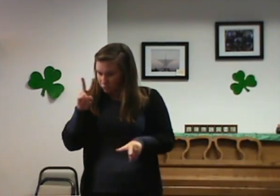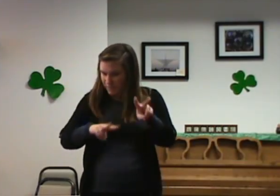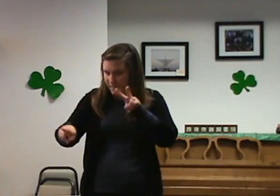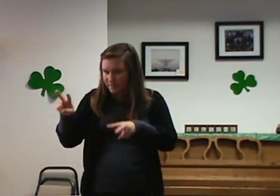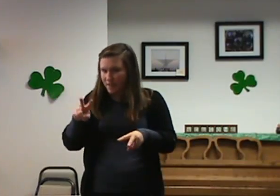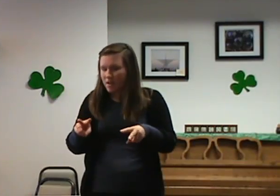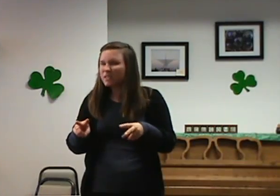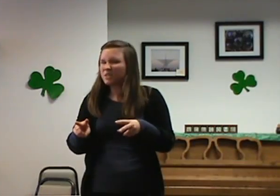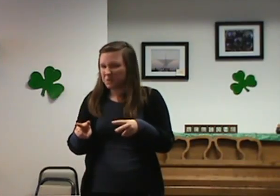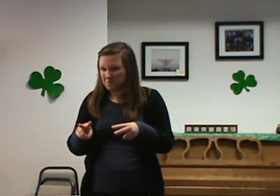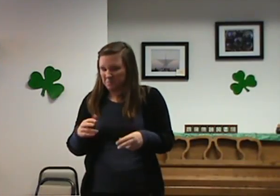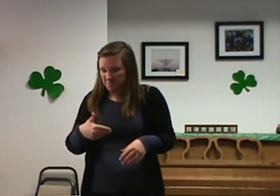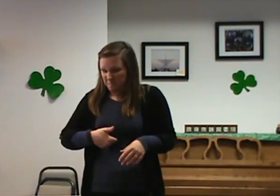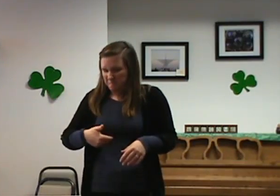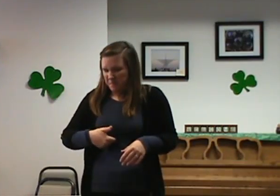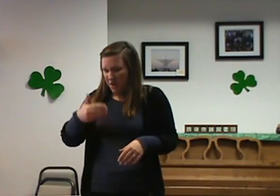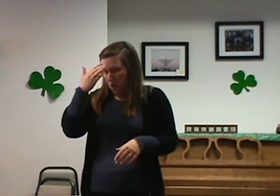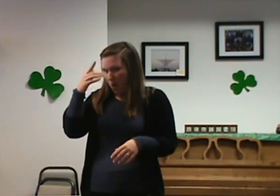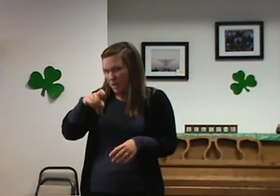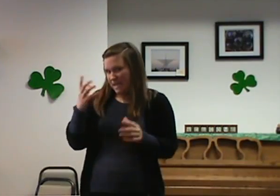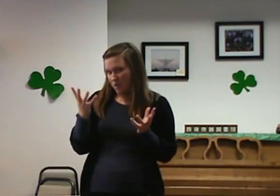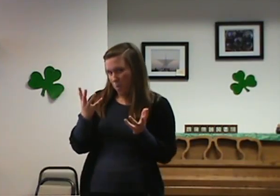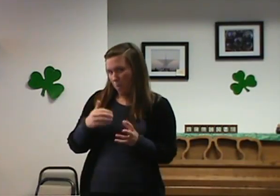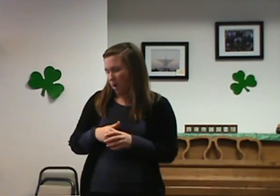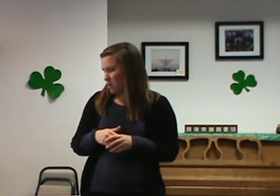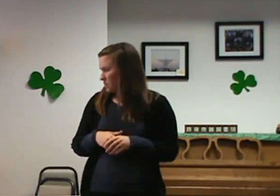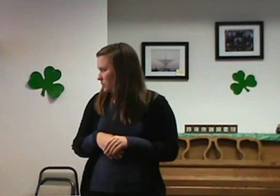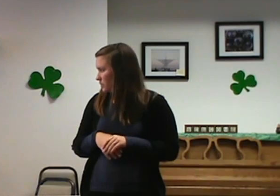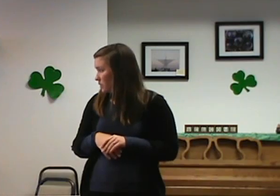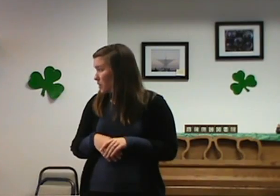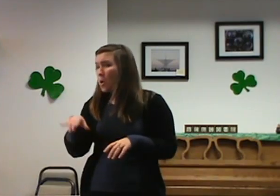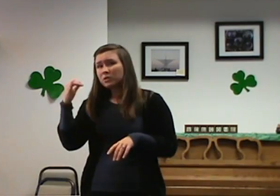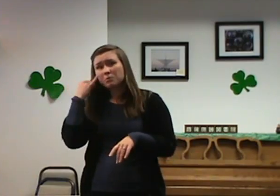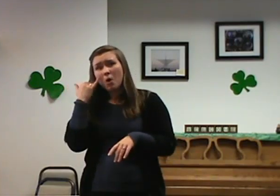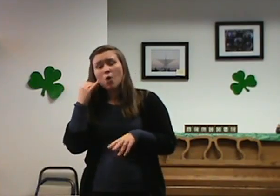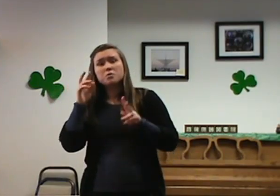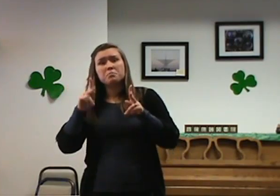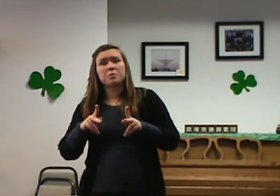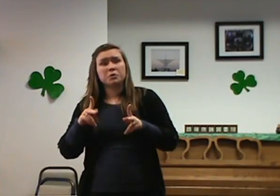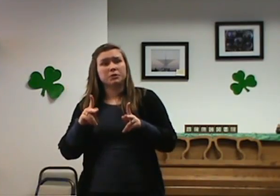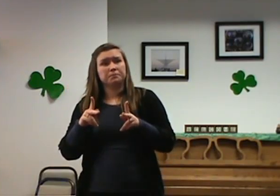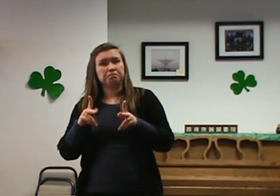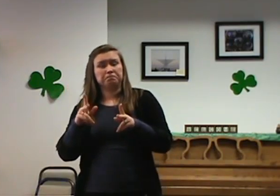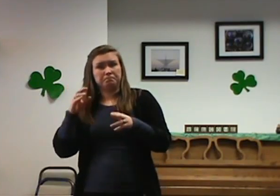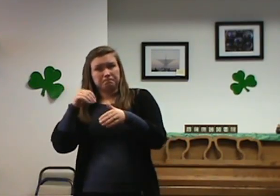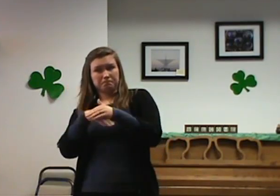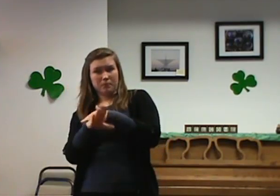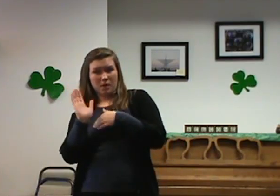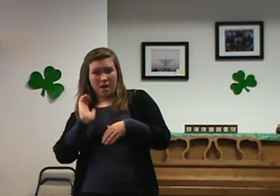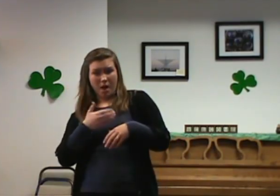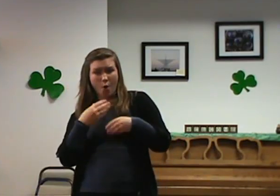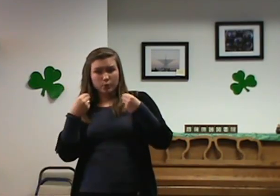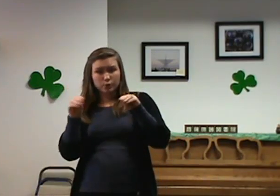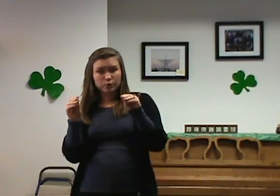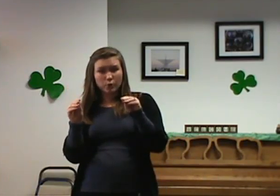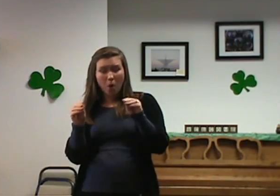Yes, Okay. yeah. And if somebody was to come to our store after your assessment, they might have an idea of kind of what they'd be